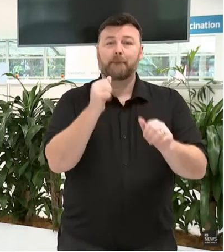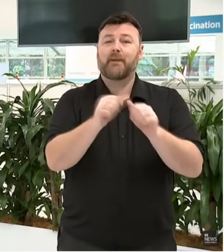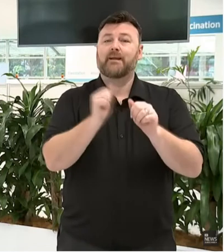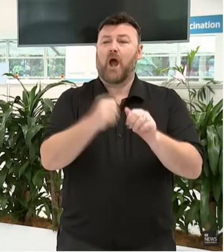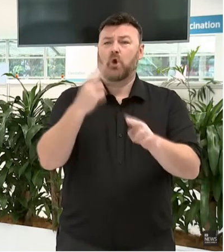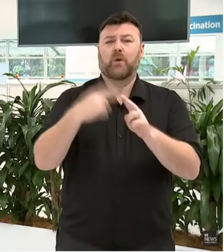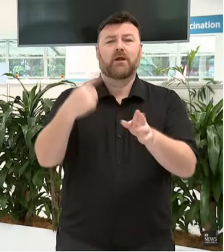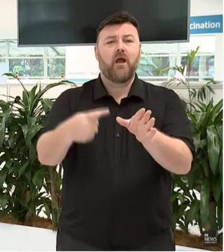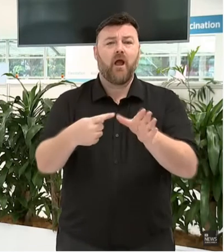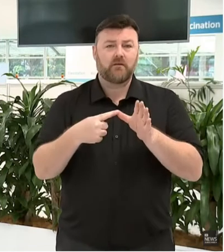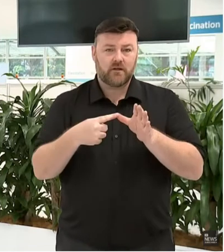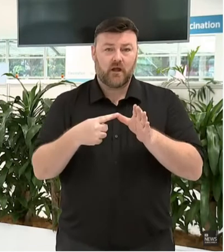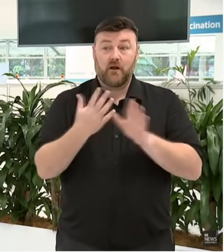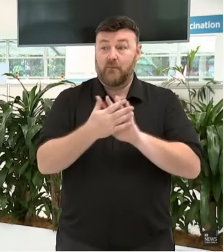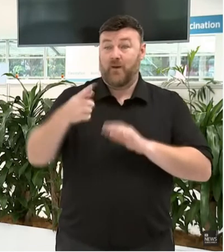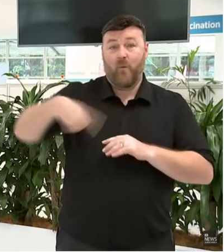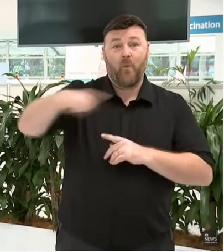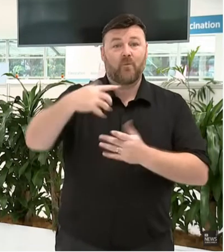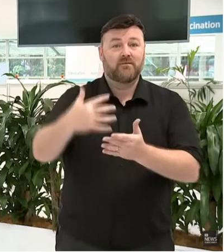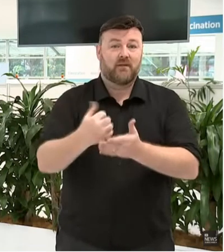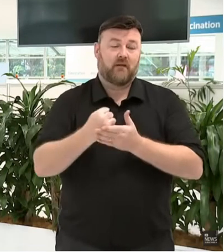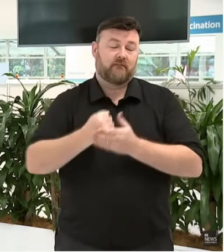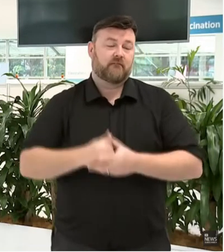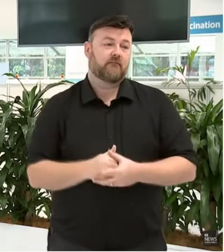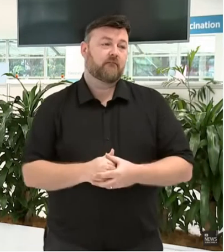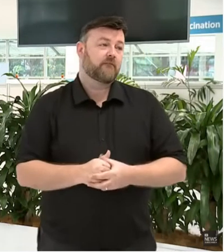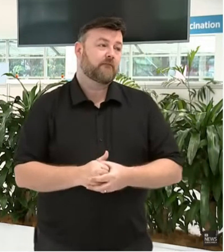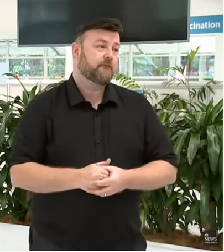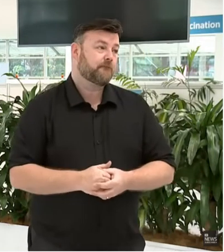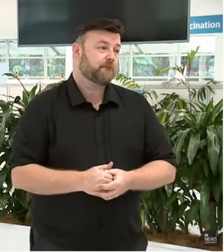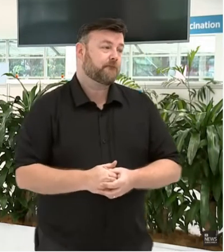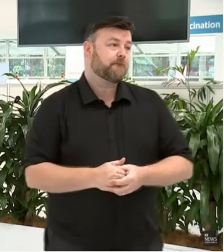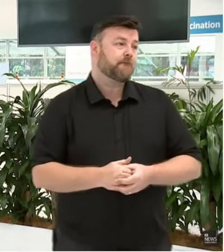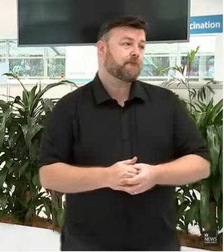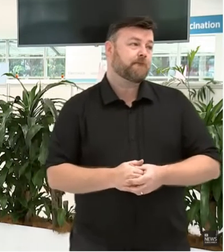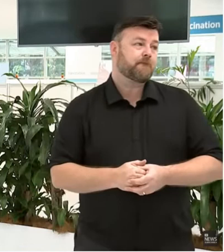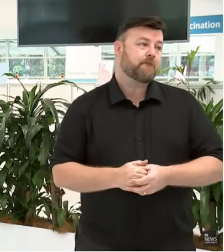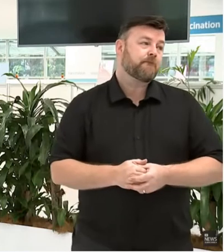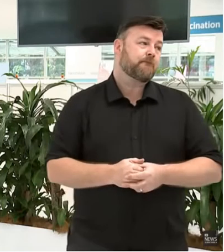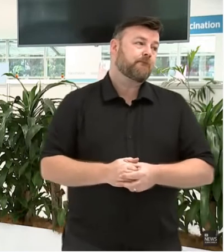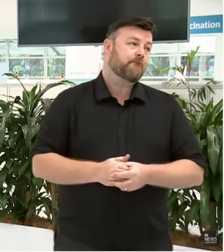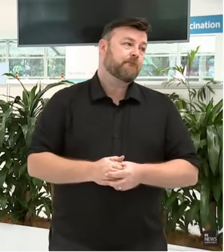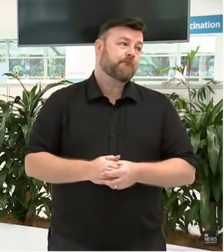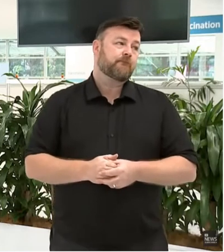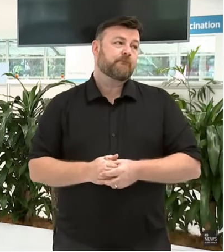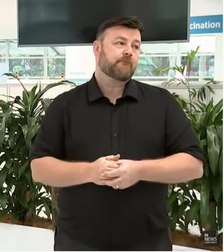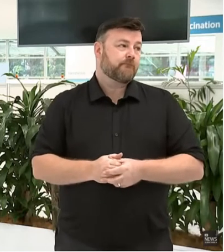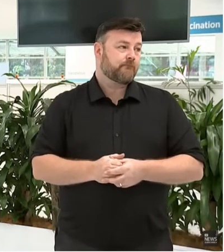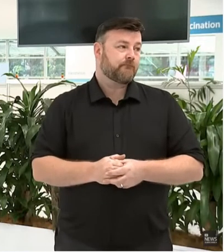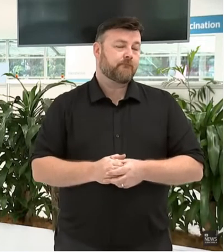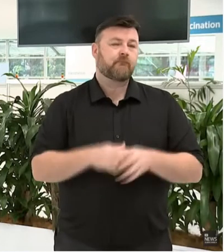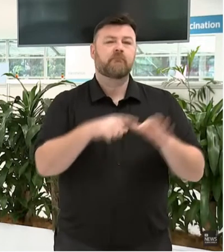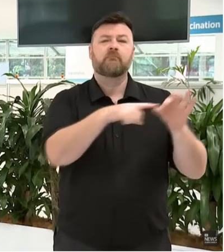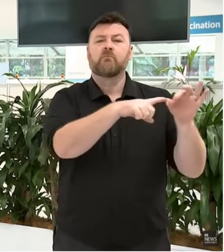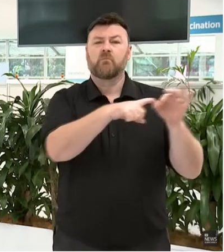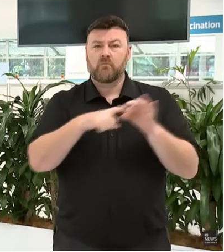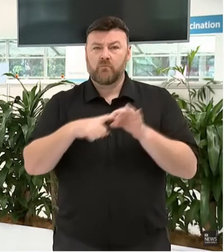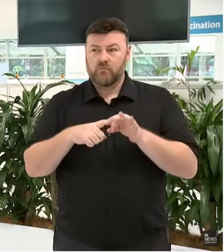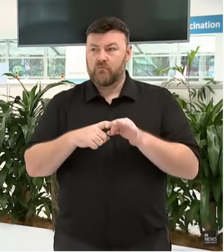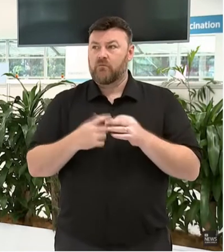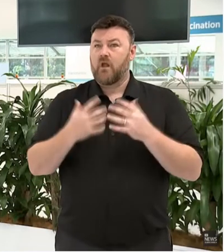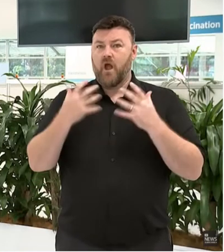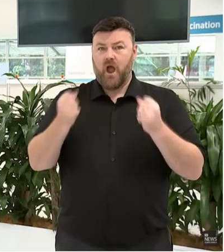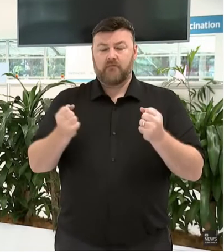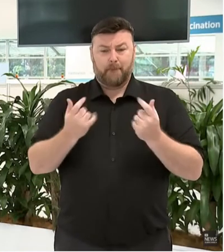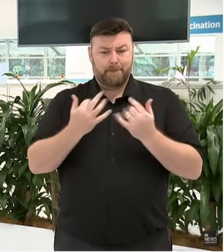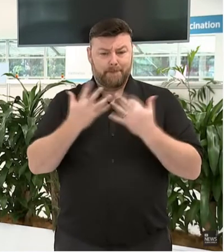back so we can keep our community safe. Premier, the number of people now who are testing positive is having a knock-on effect for